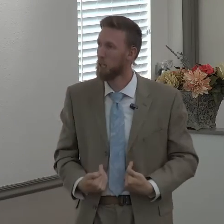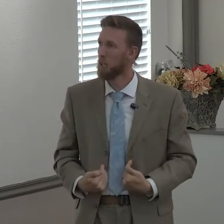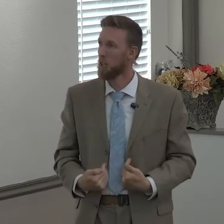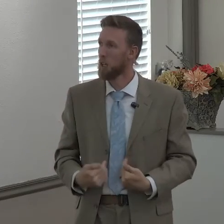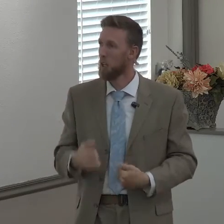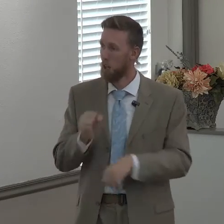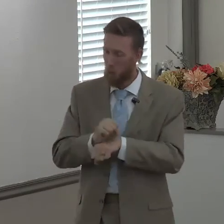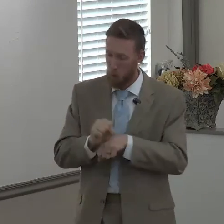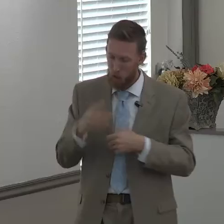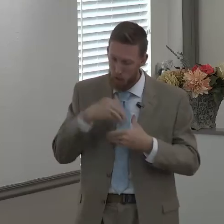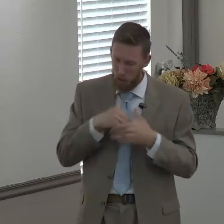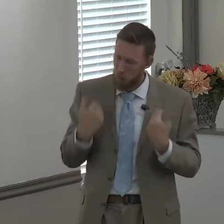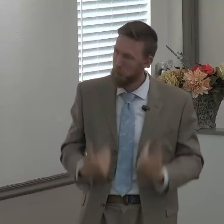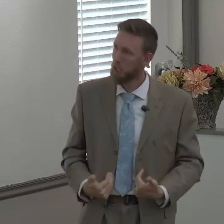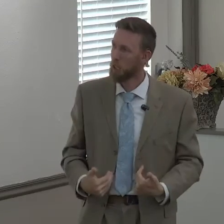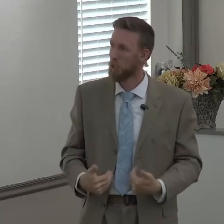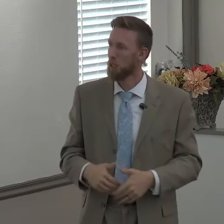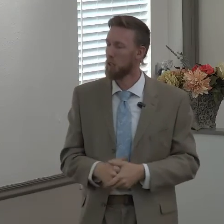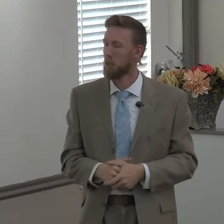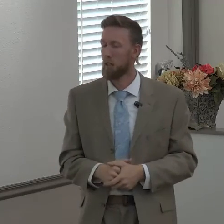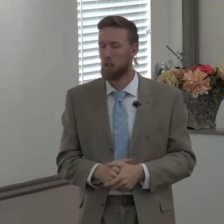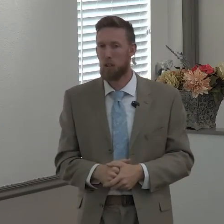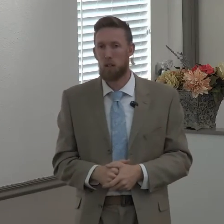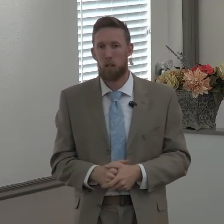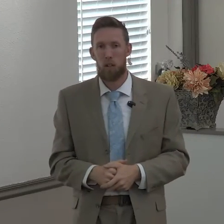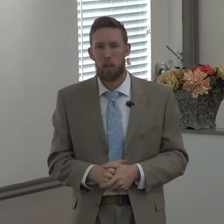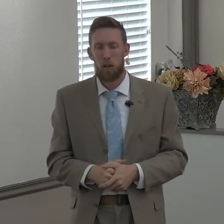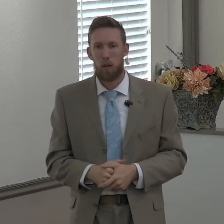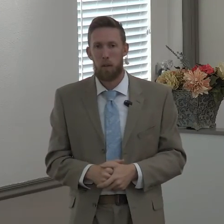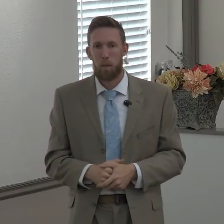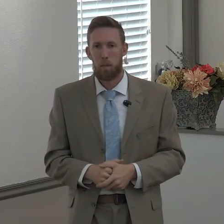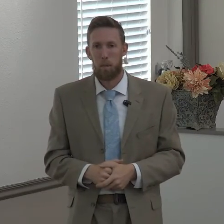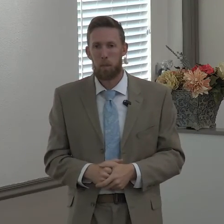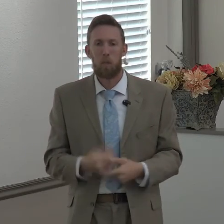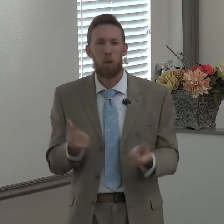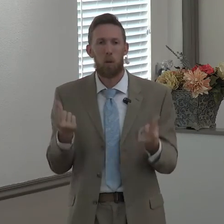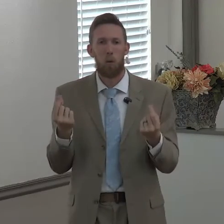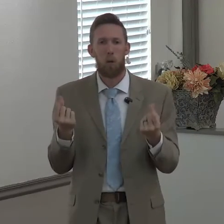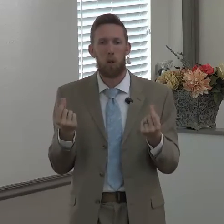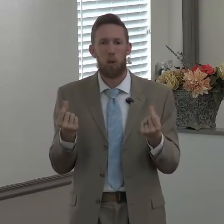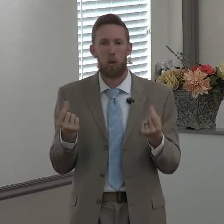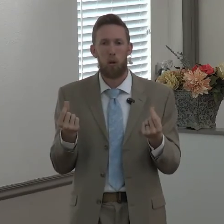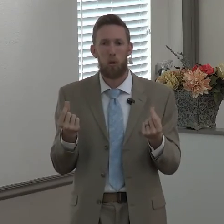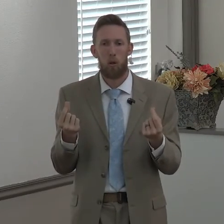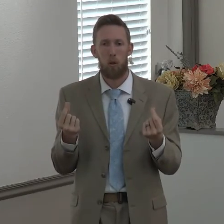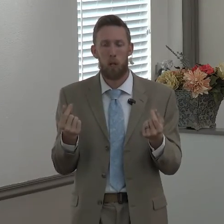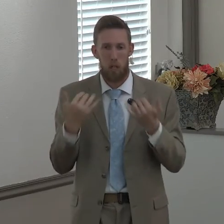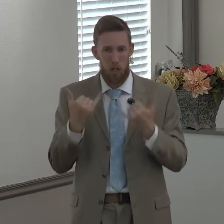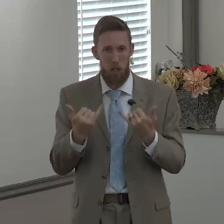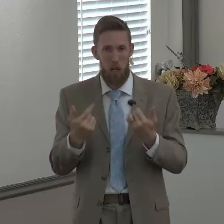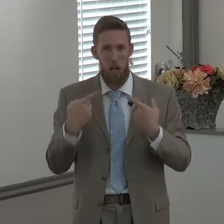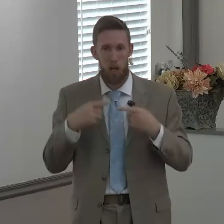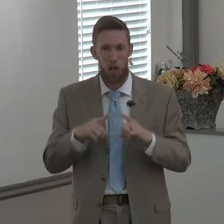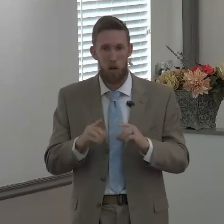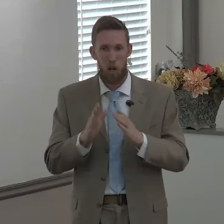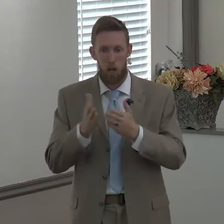And ask God, I need this. I want this. I desire this. Change me so that I can have this.